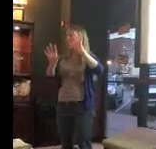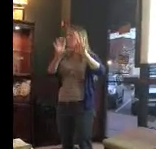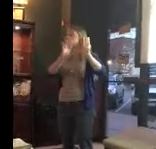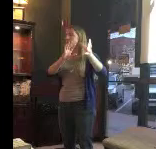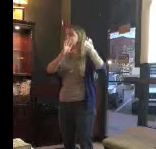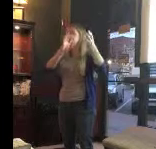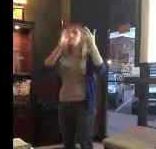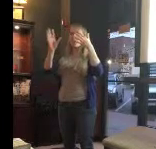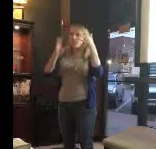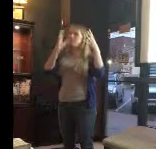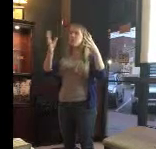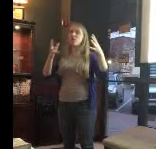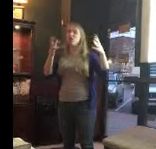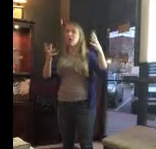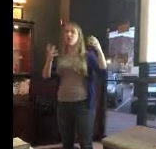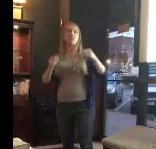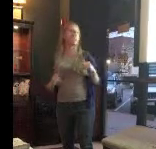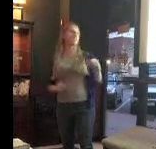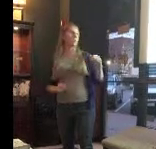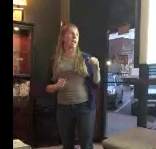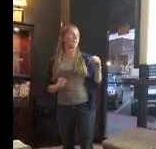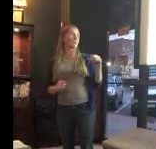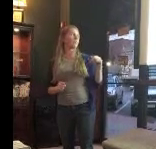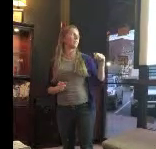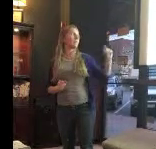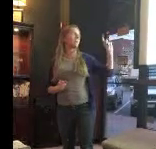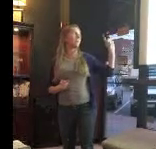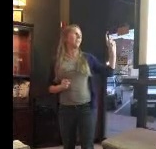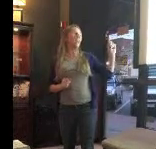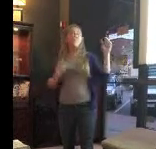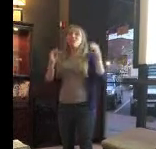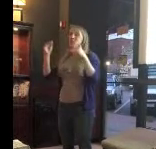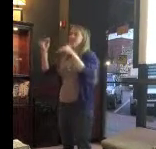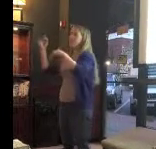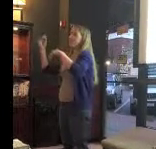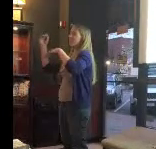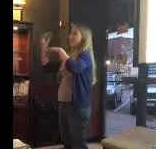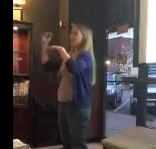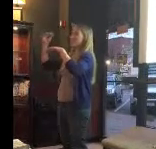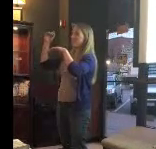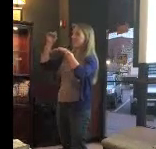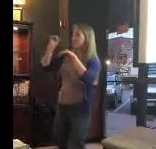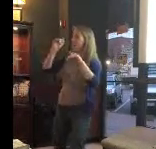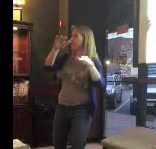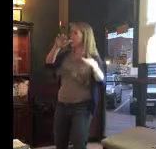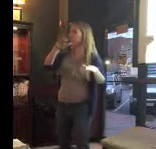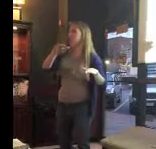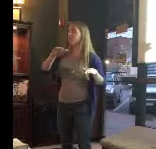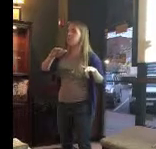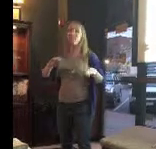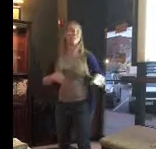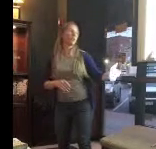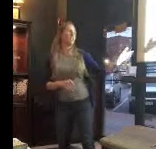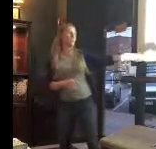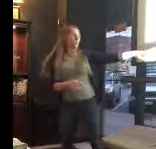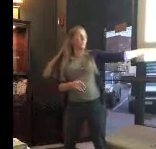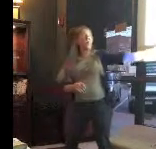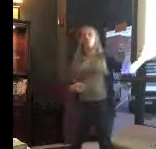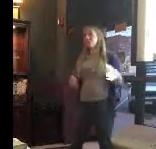means or changing, the amount of variation you had and stuff like that. And then 3 different actual statistical models to run for that. So there was